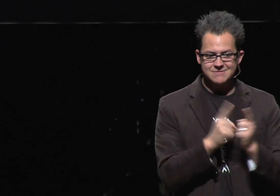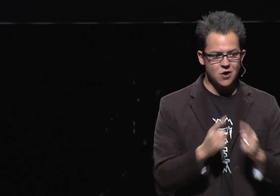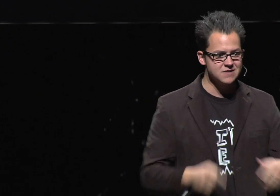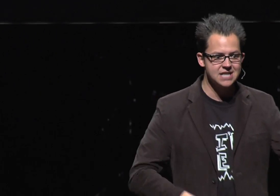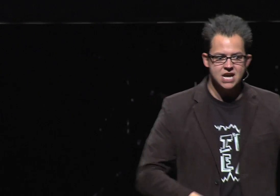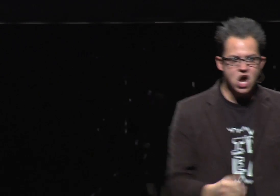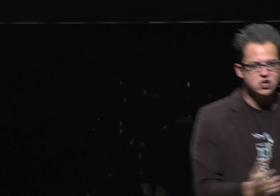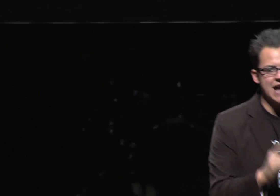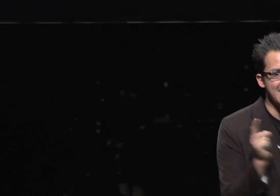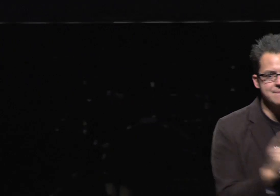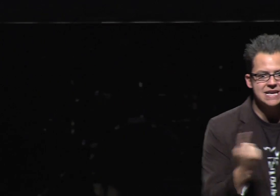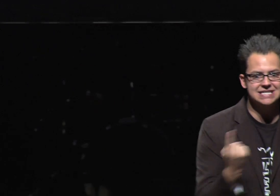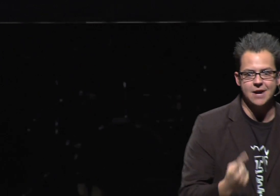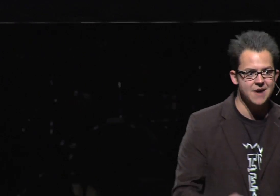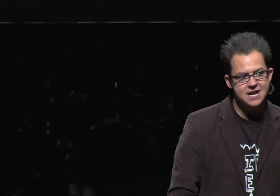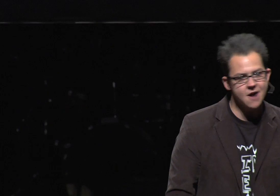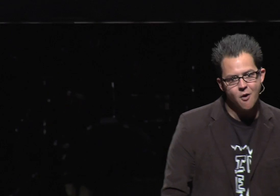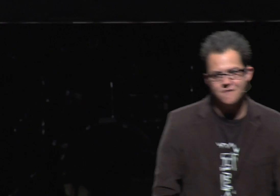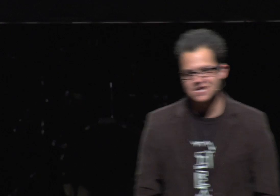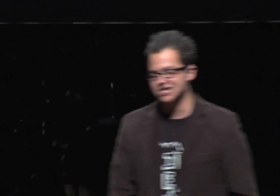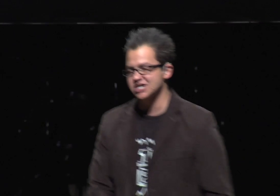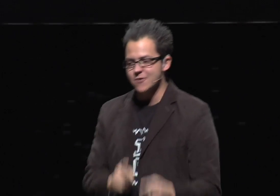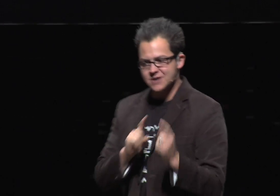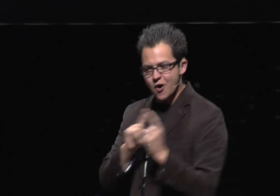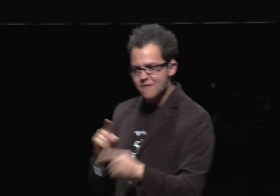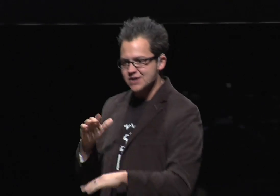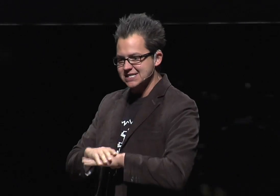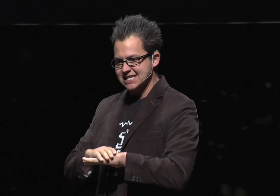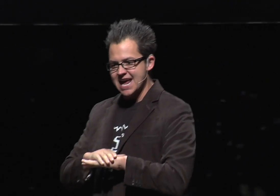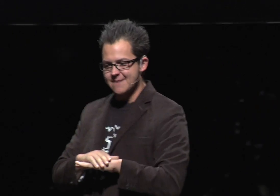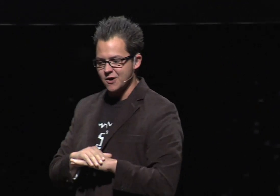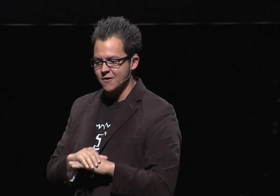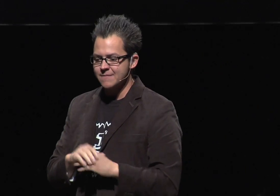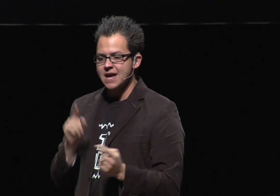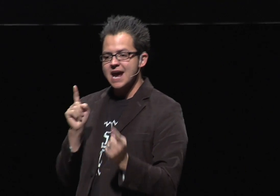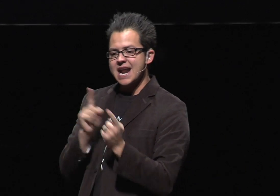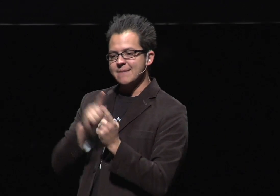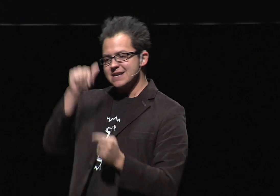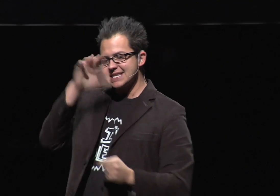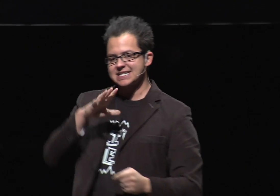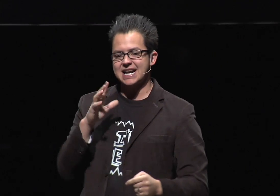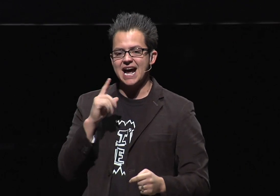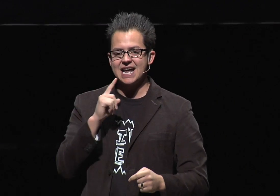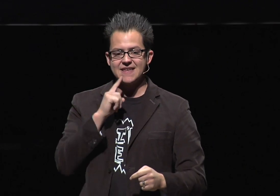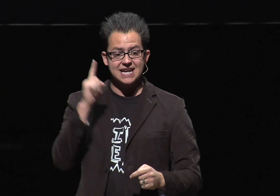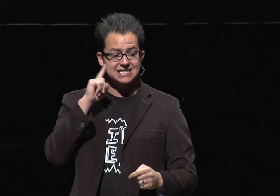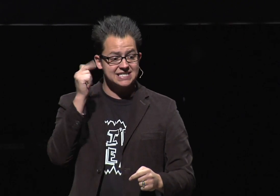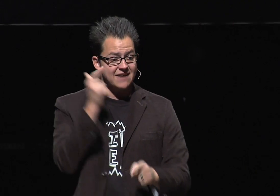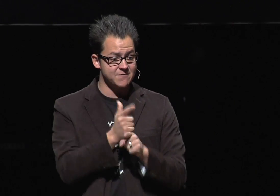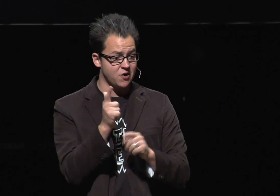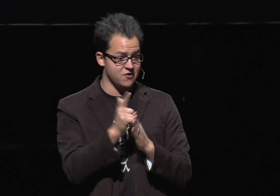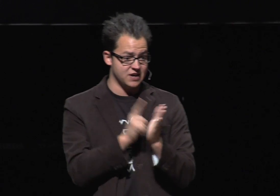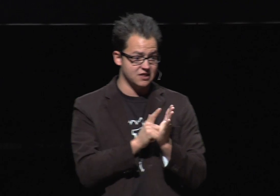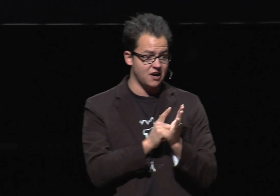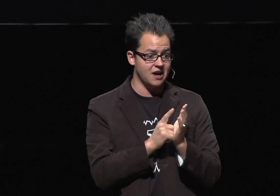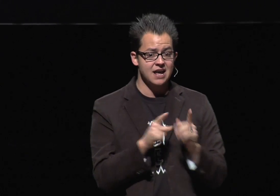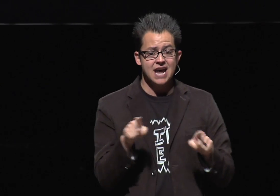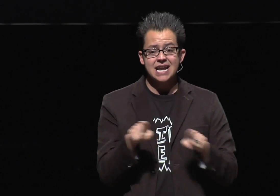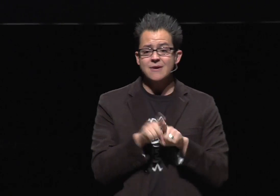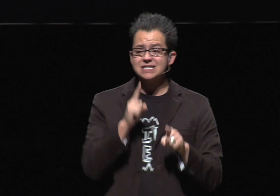over and he's like, "You gotta meet somebody, come over here." So we go over to this table and I meet this guy that has a deaf brother-in-law. Now as a